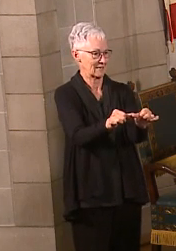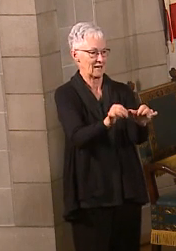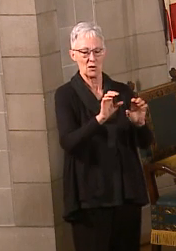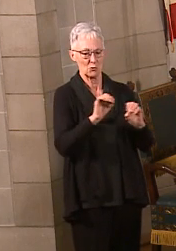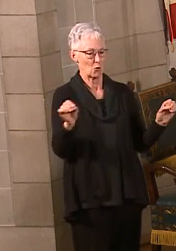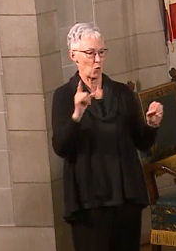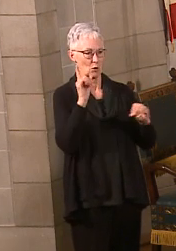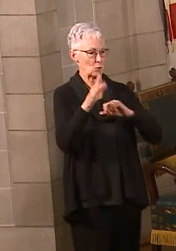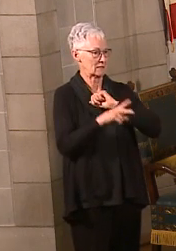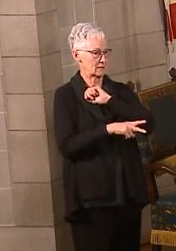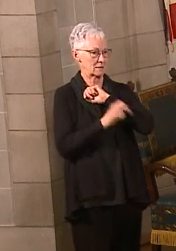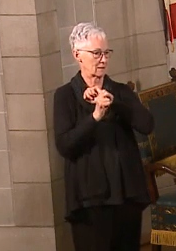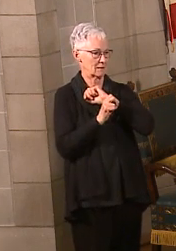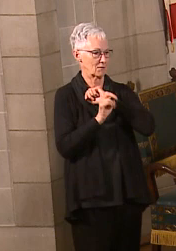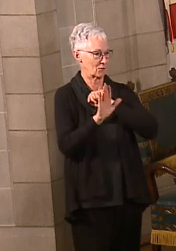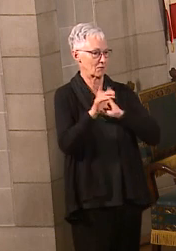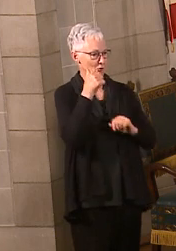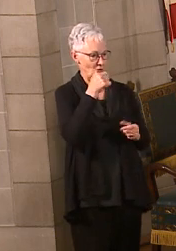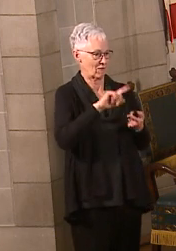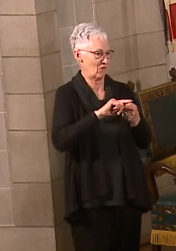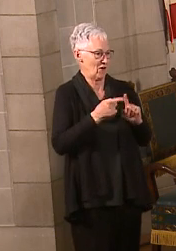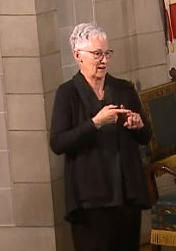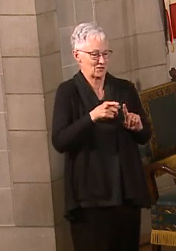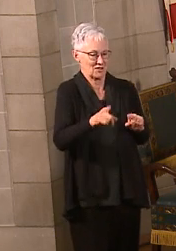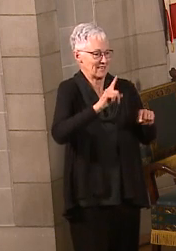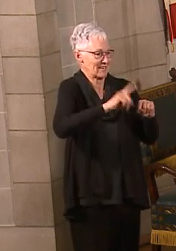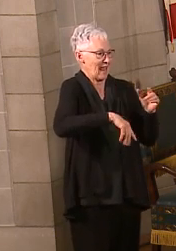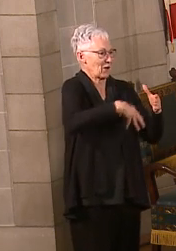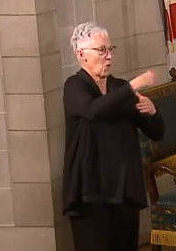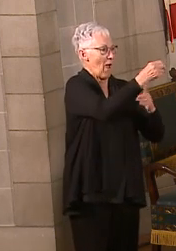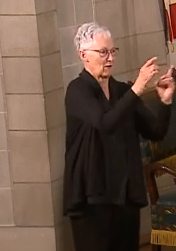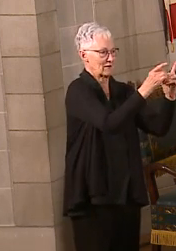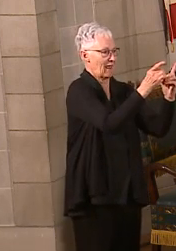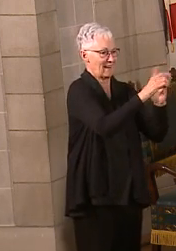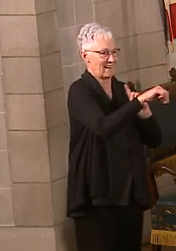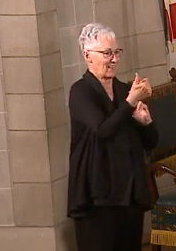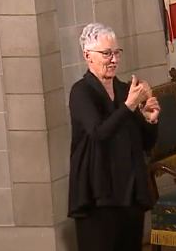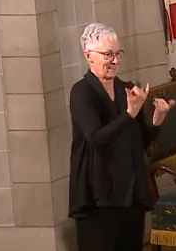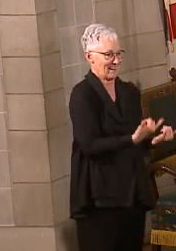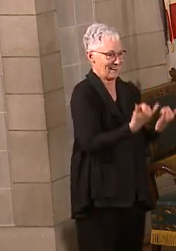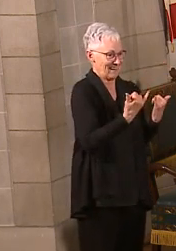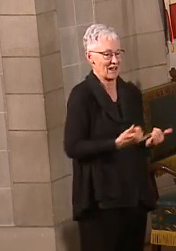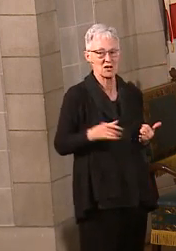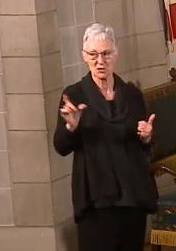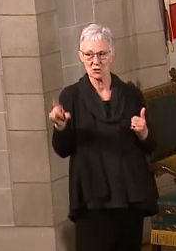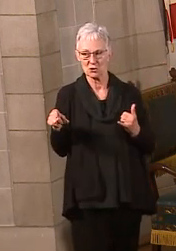away from you right now because you can't go date anybody else either, okay? So you're fine. Just do it on Zoom.